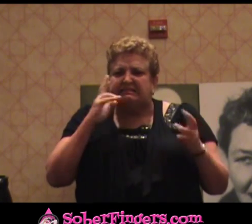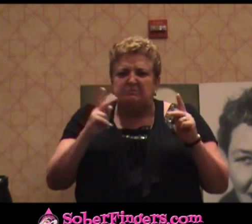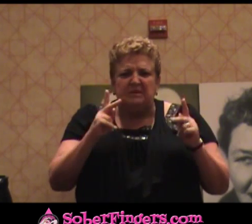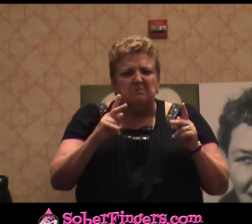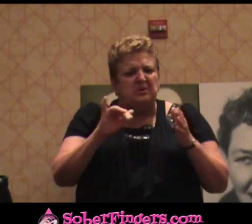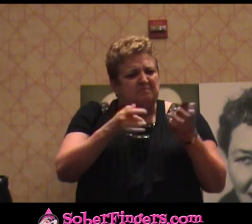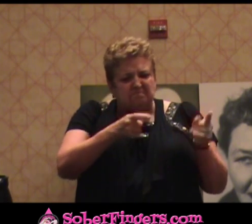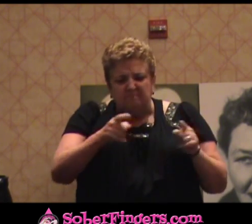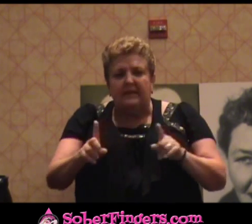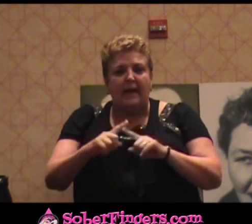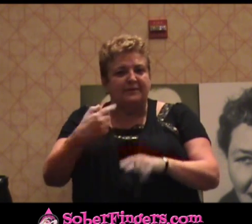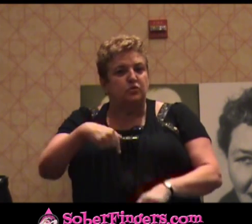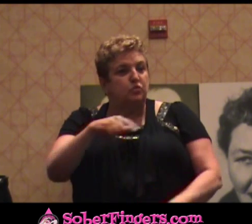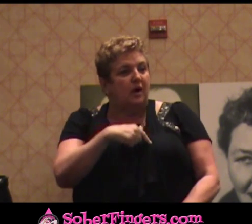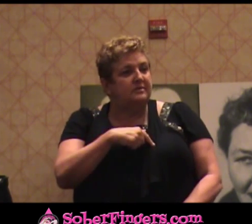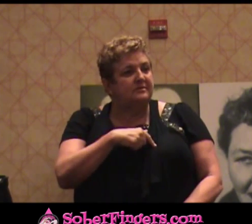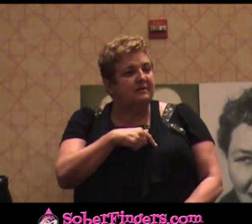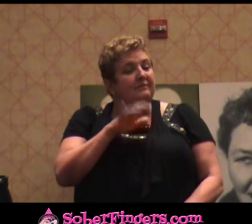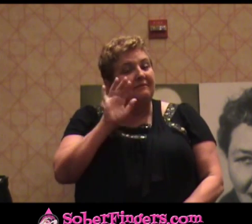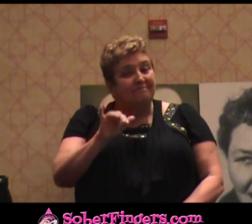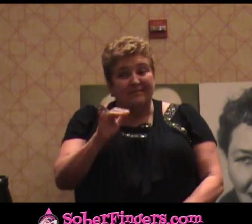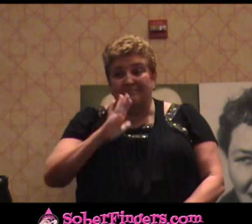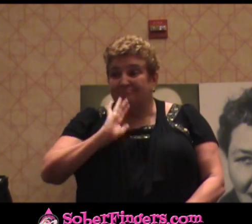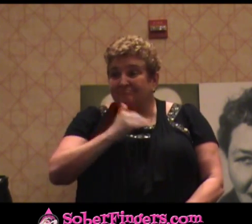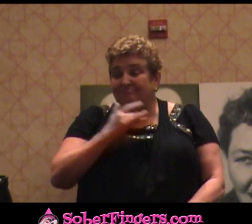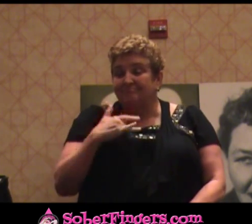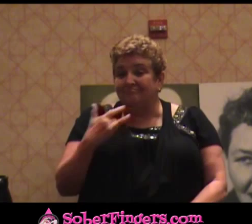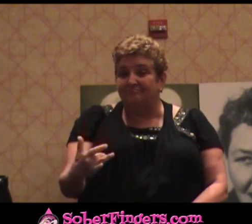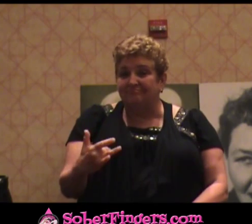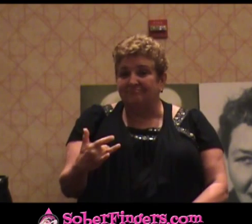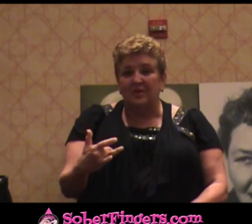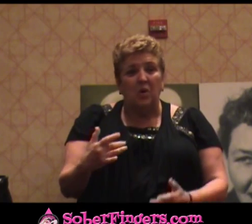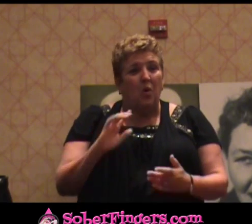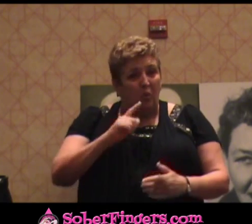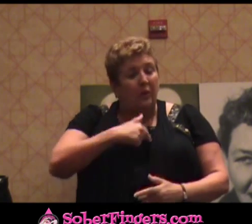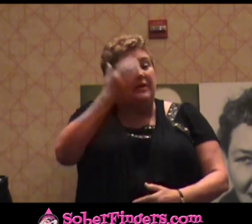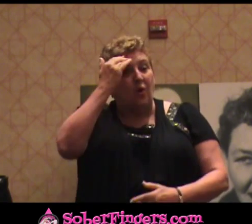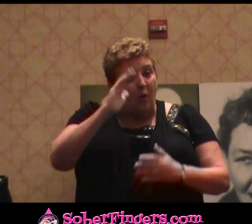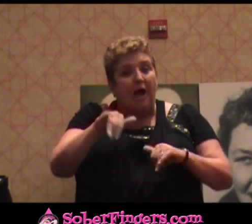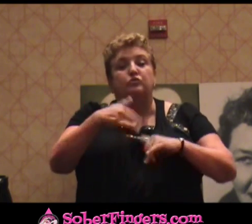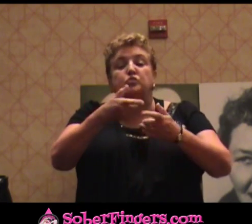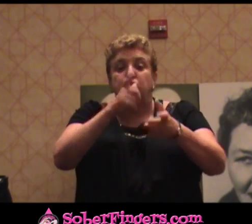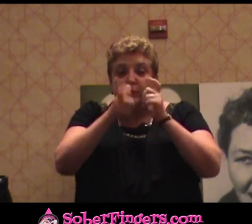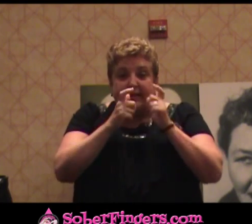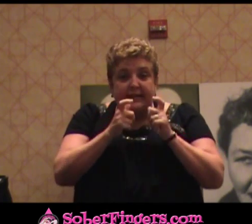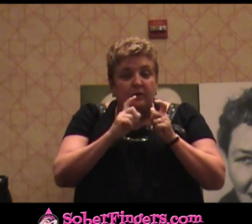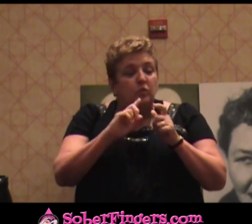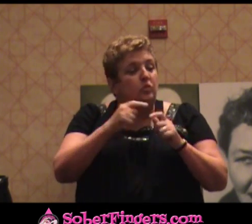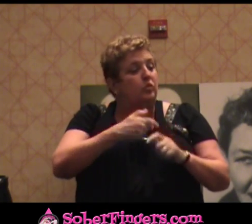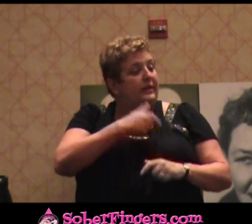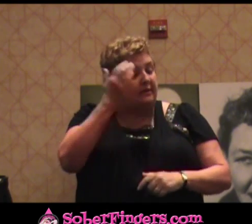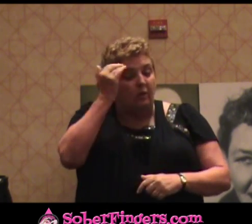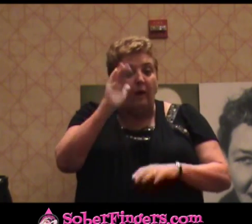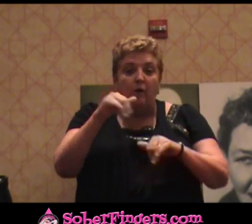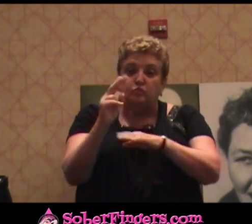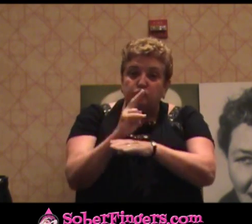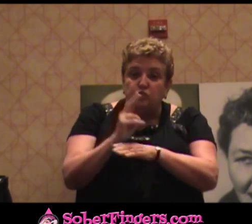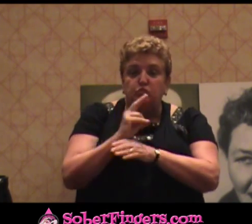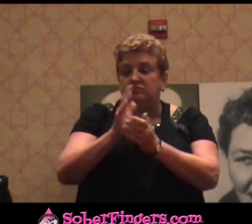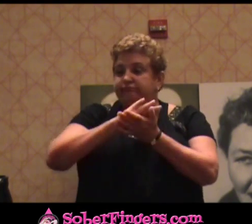us. That's what we do, and that's what we know how to do best, is we know how to drink and we know how to get loaded. And there's so many people that I've come to